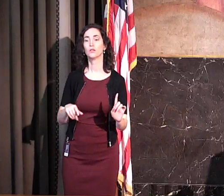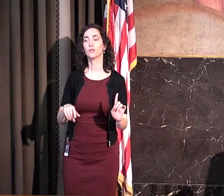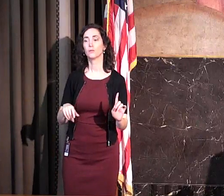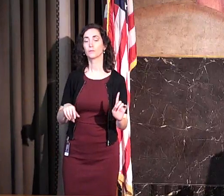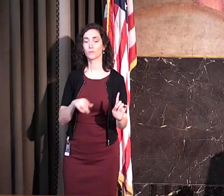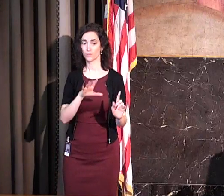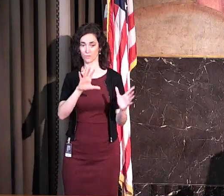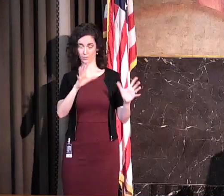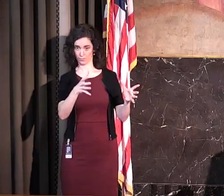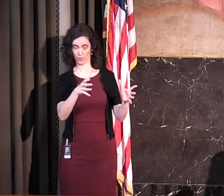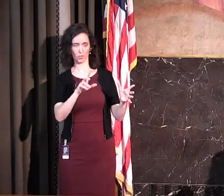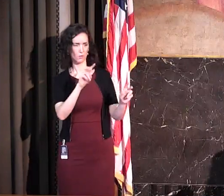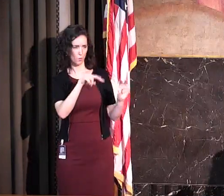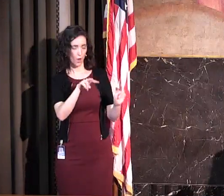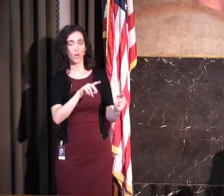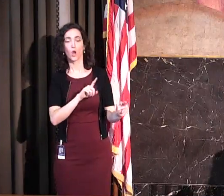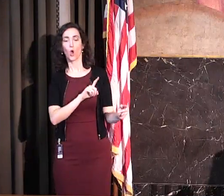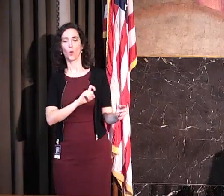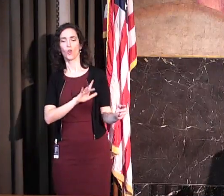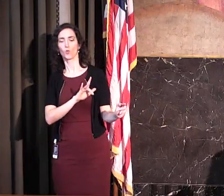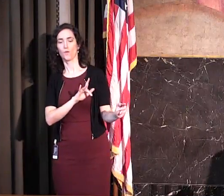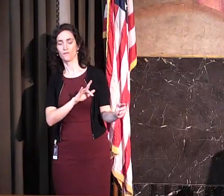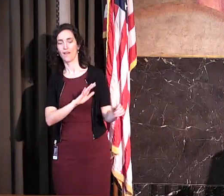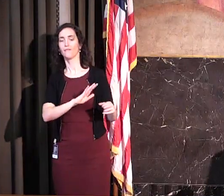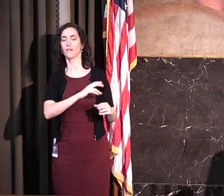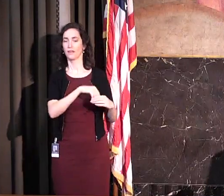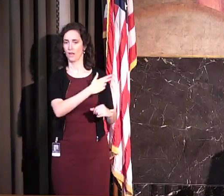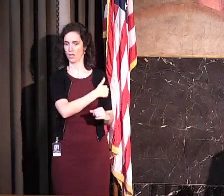125 individuals have been hospitalized with COVID. That's